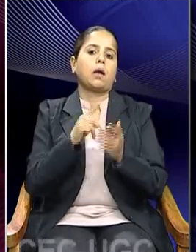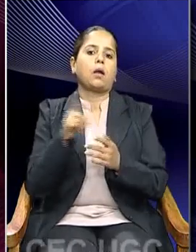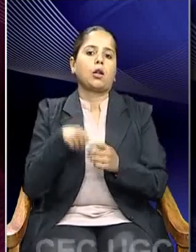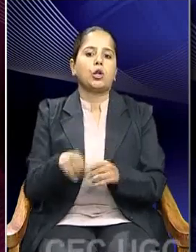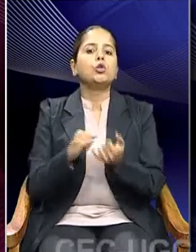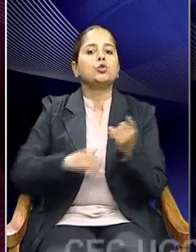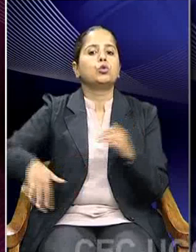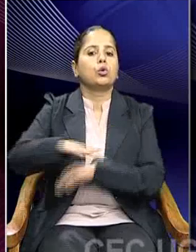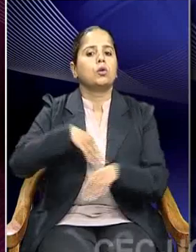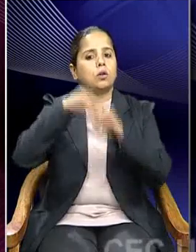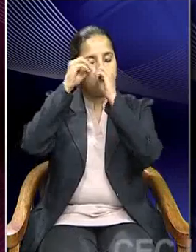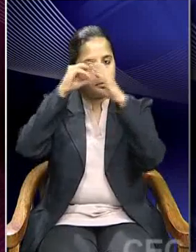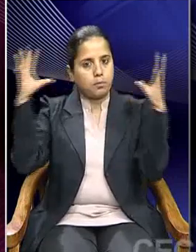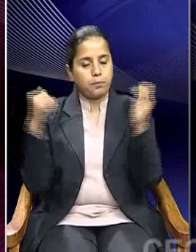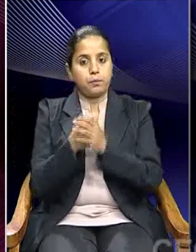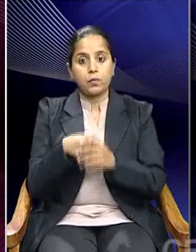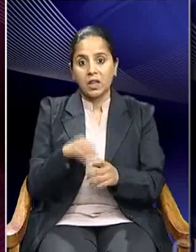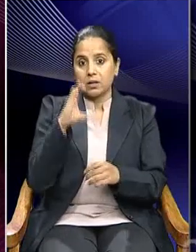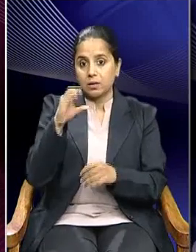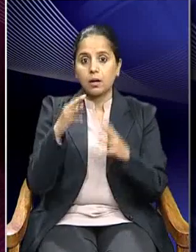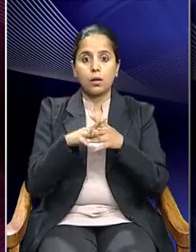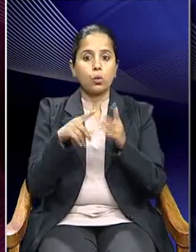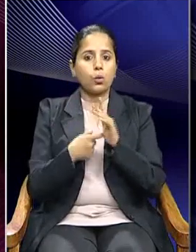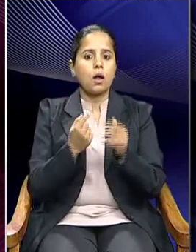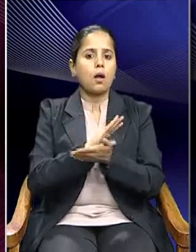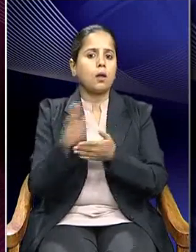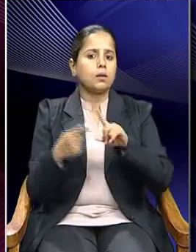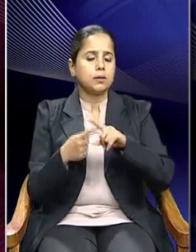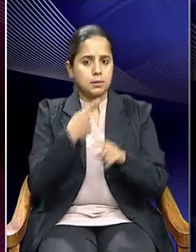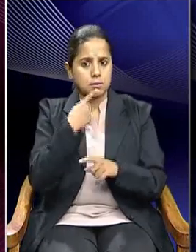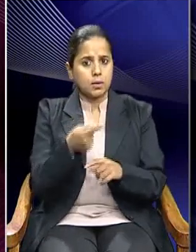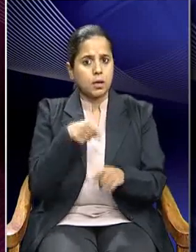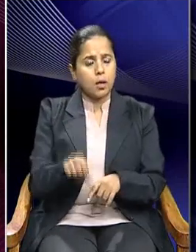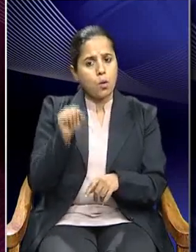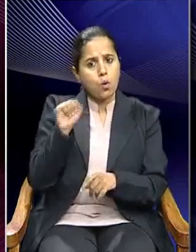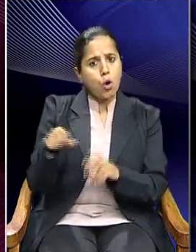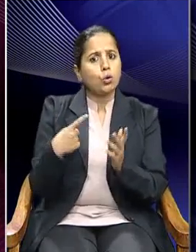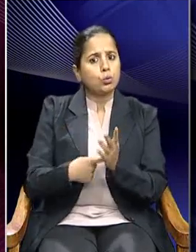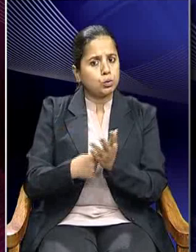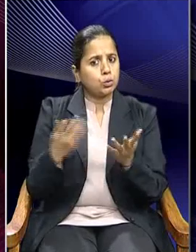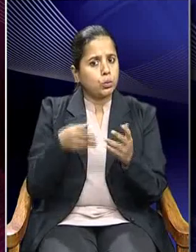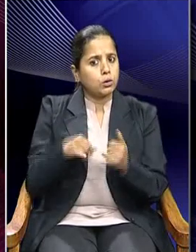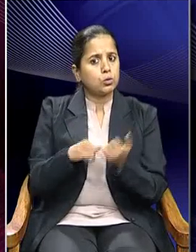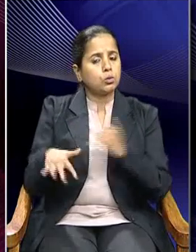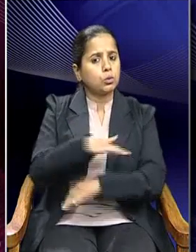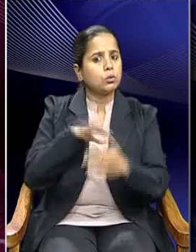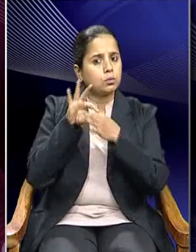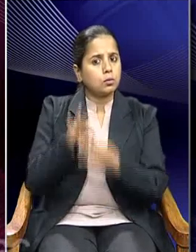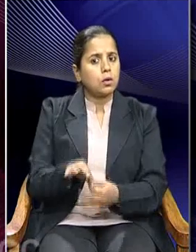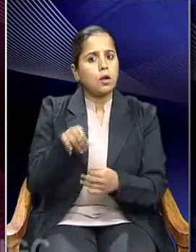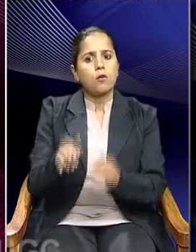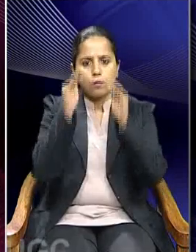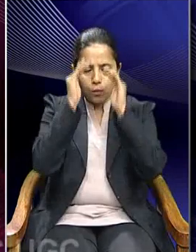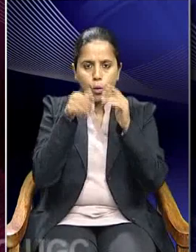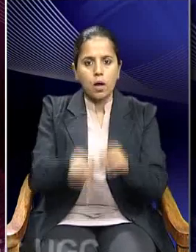Imagination. In this, C. Wright Mill says that the discipline of sociology is focused primarily on the ability